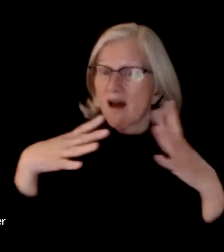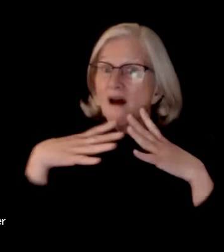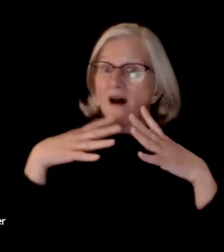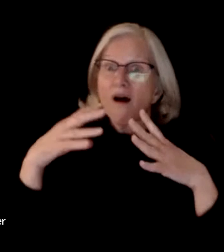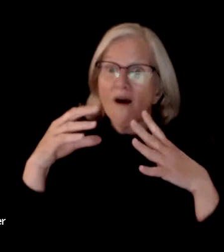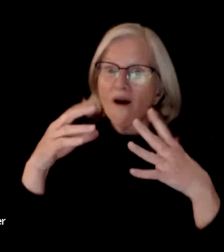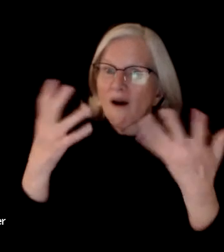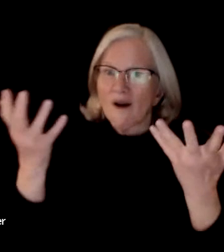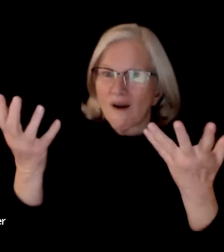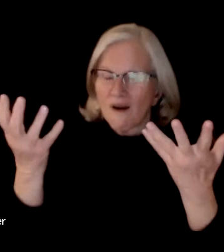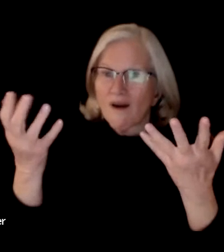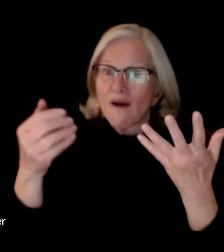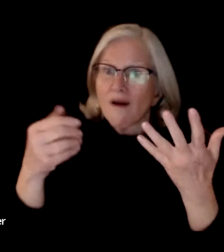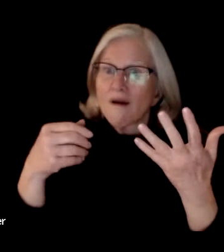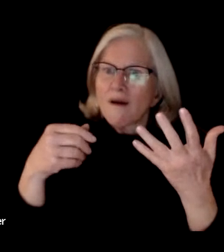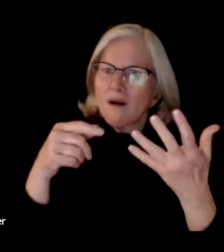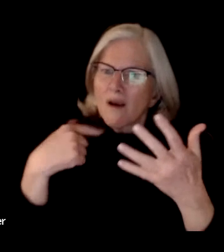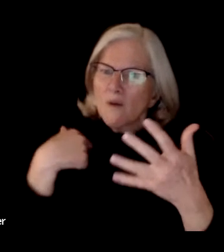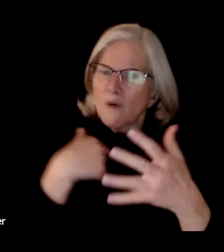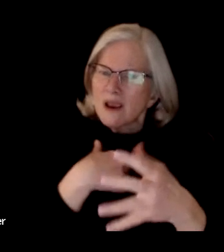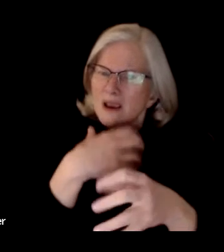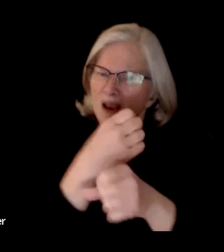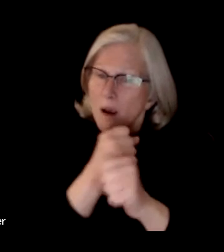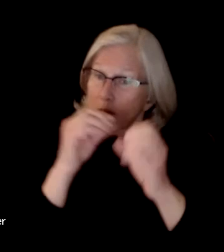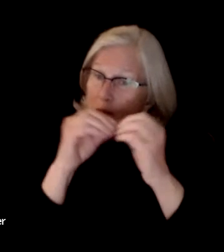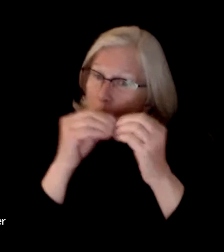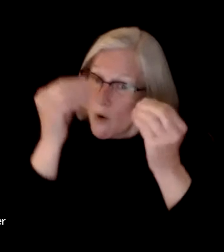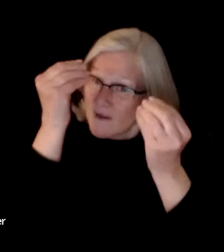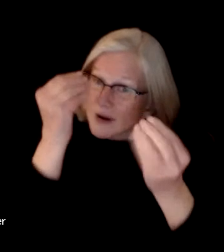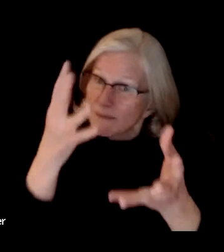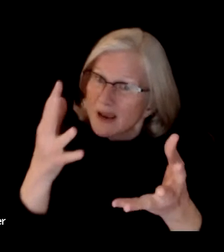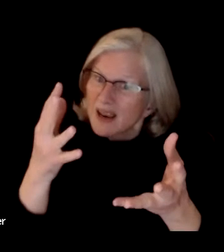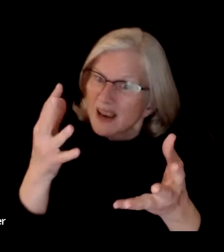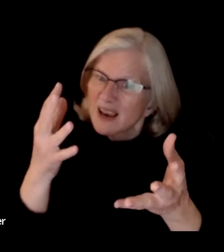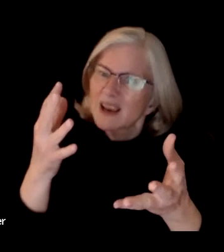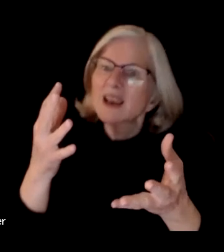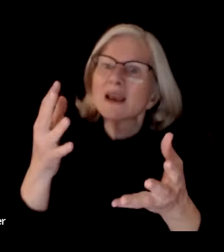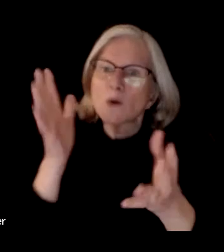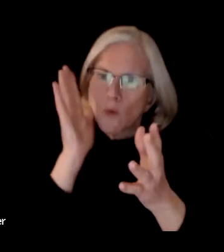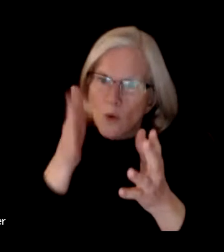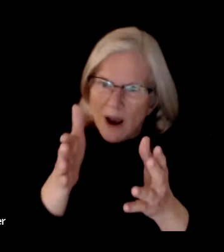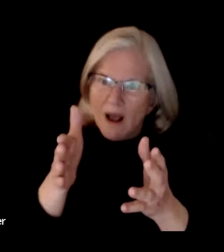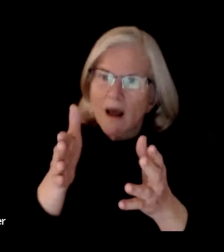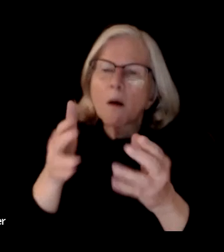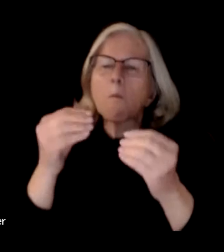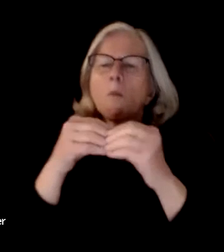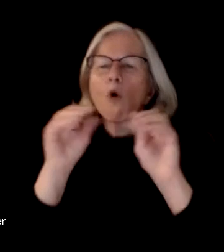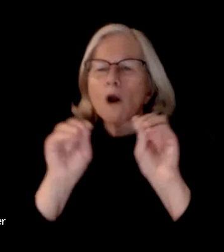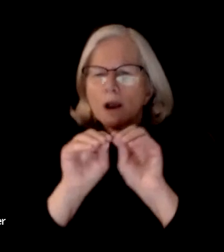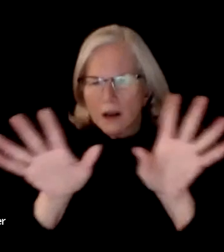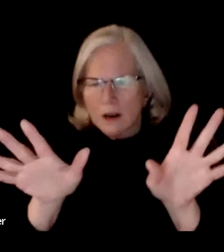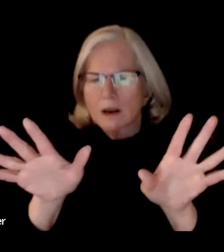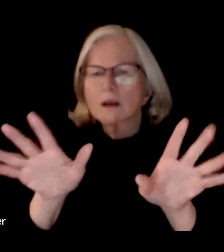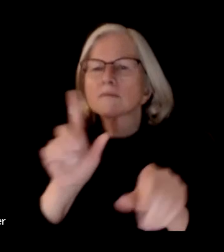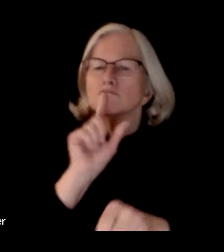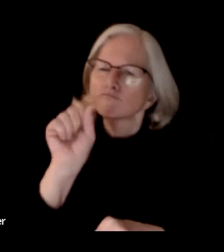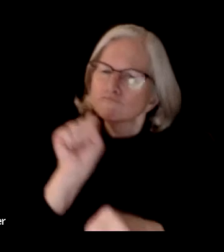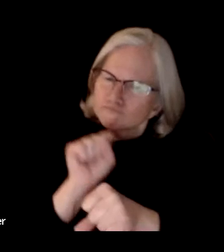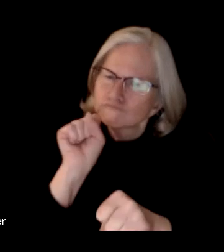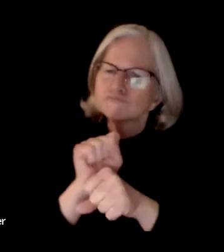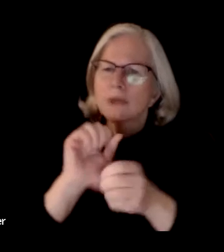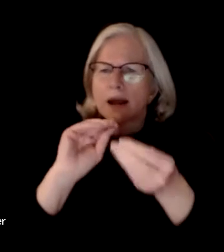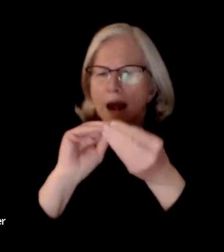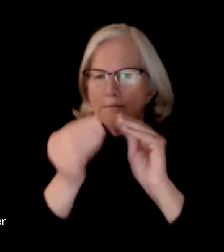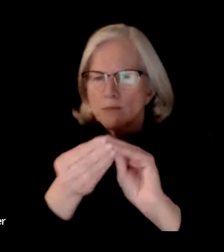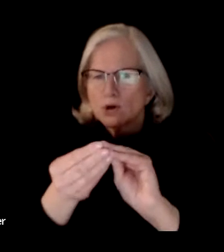data we'll be getting in the coming days will be more indicative of what the true performance is. But absolutely, we are a competitive